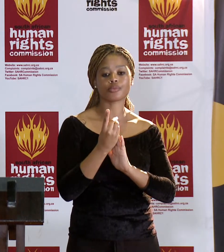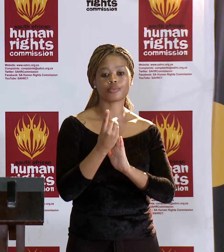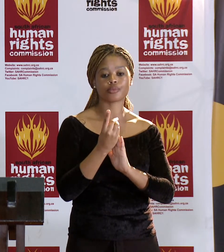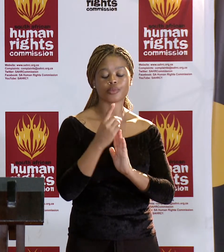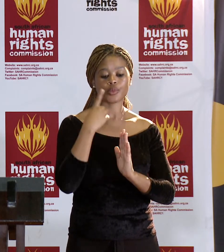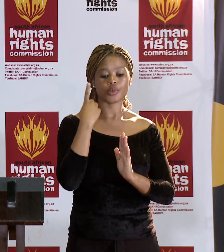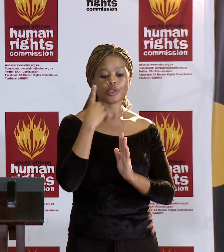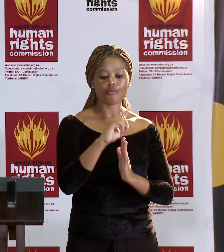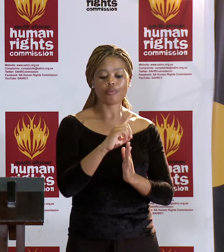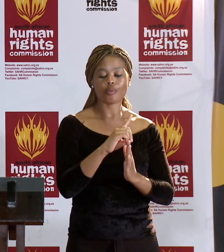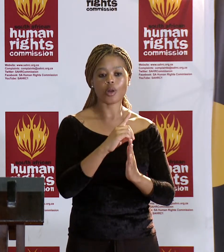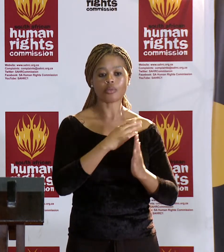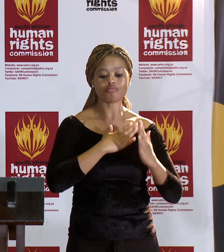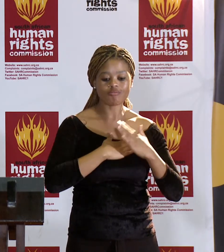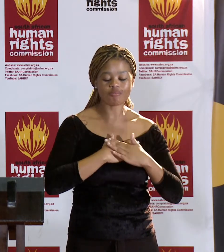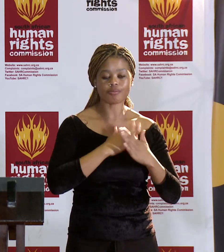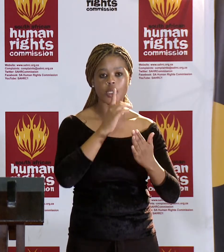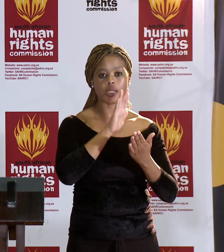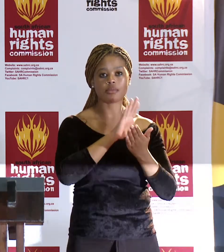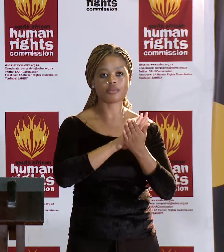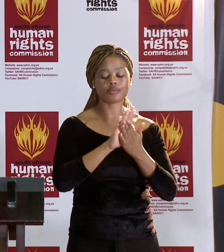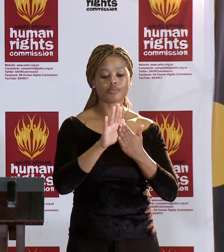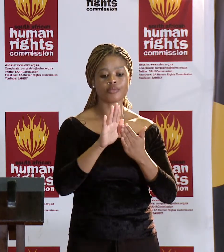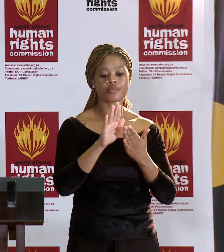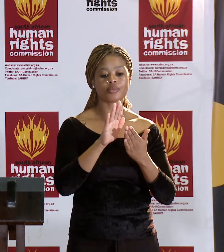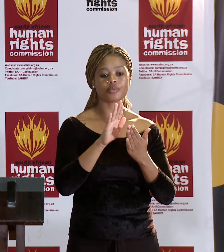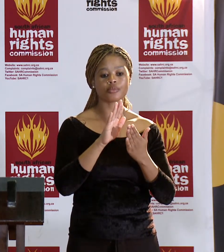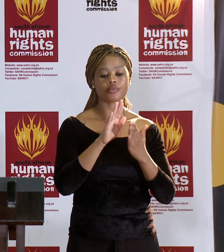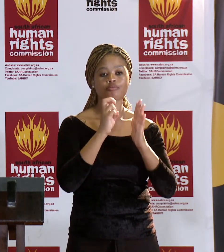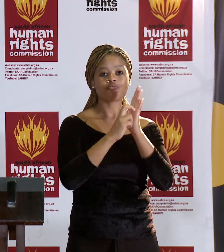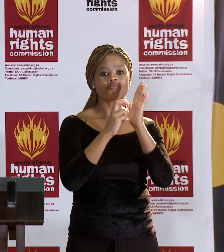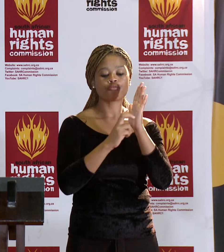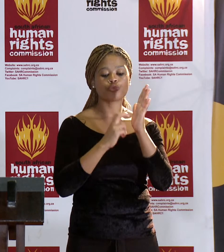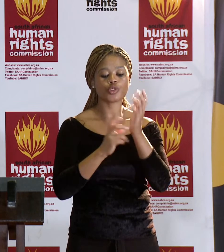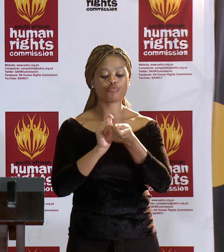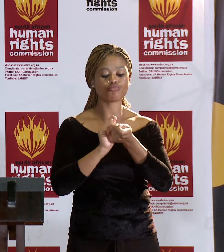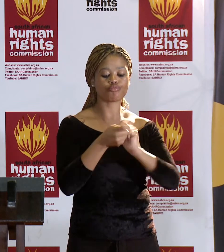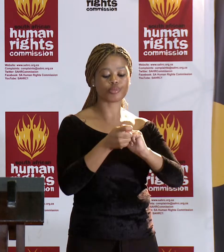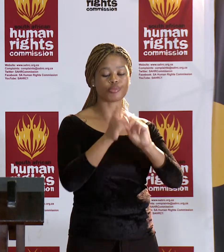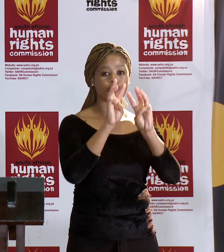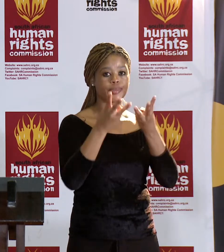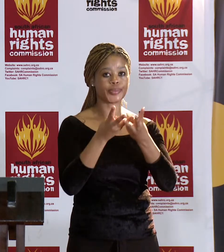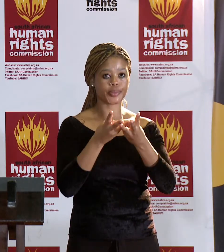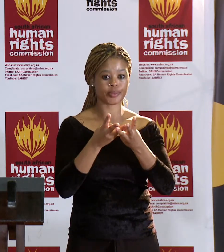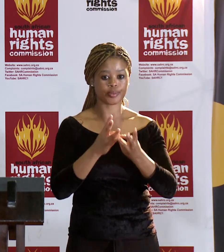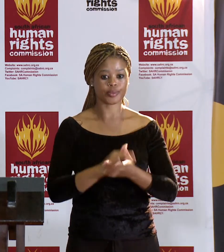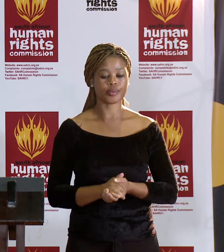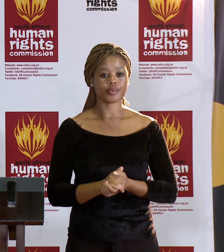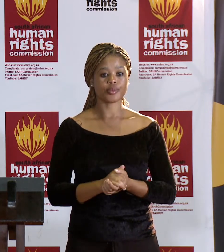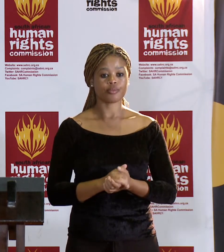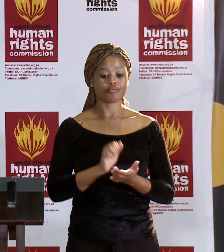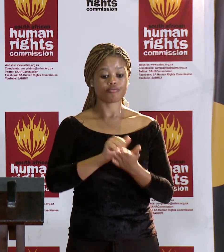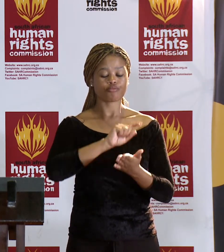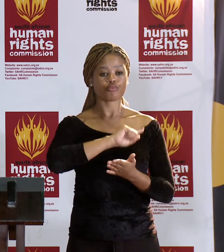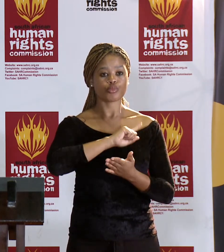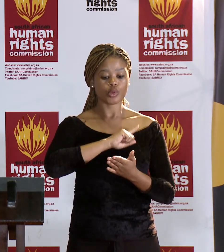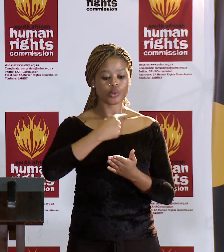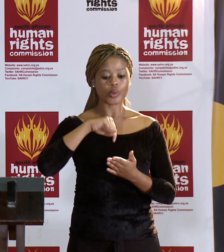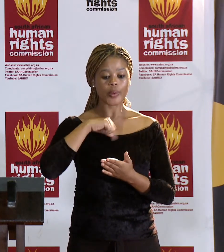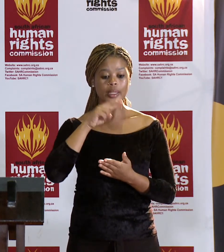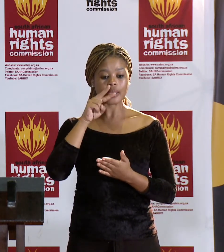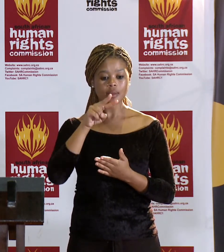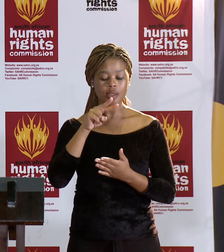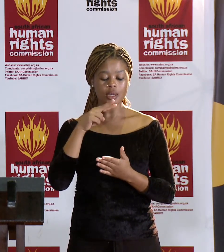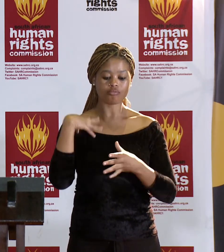attributes of compassion and a critical and ethical consciousness to change the world. Thus, we seek to contribute